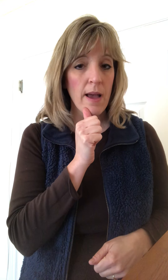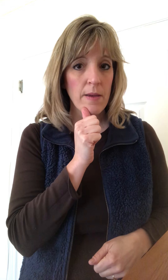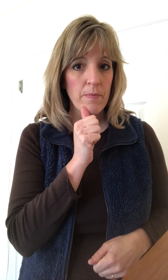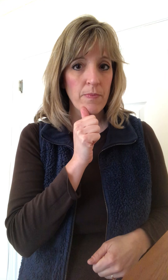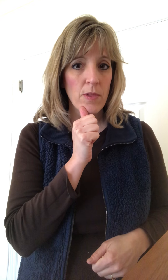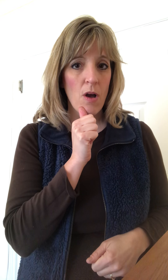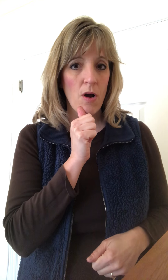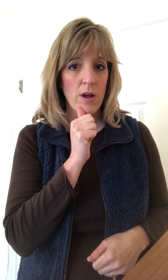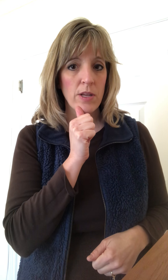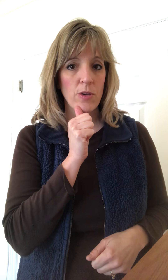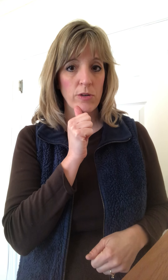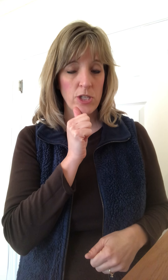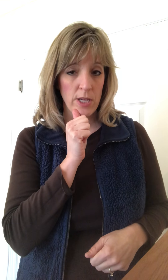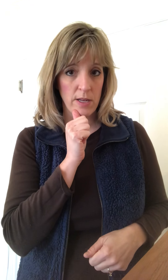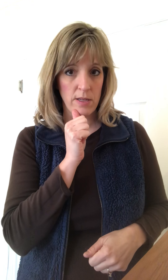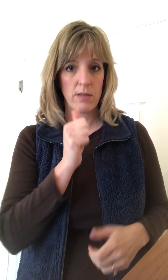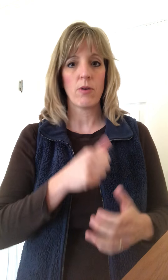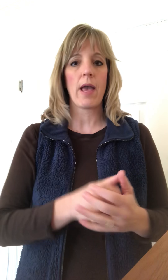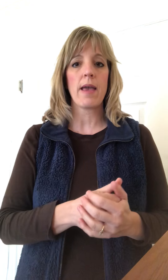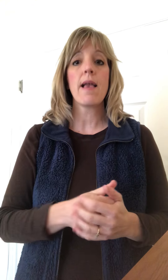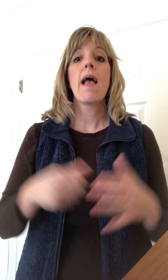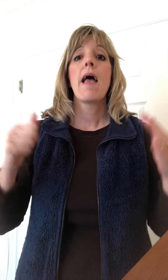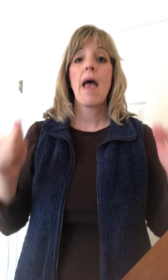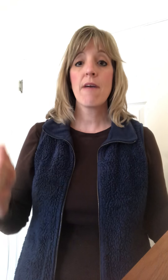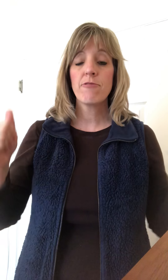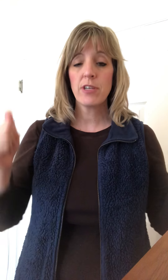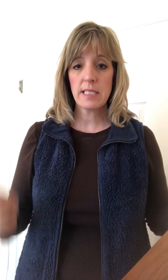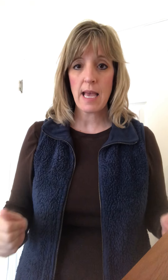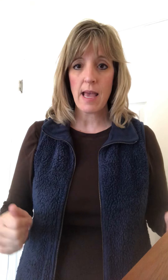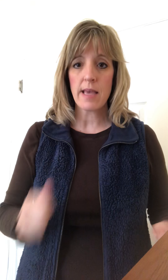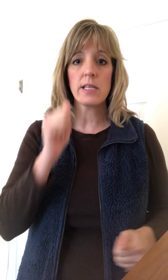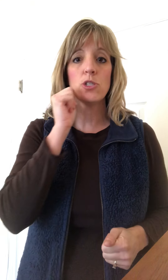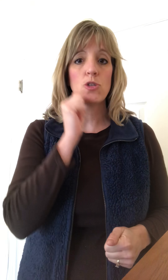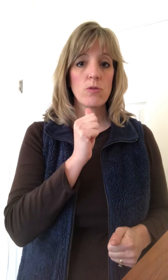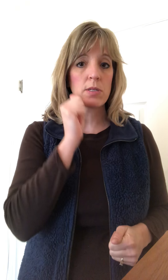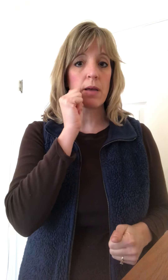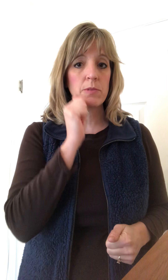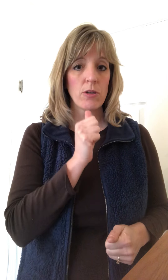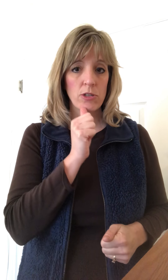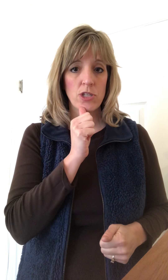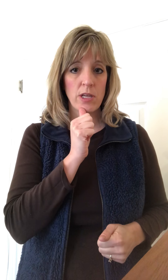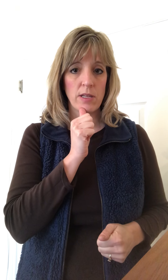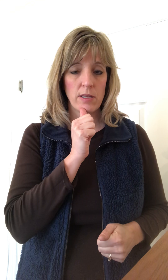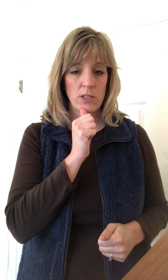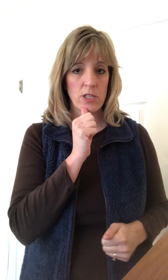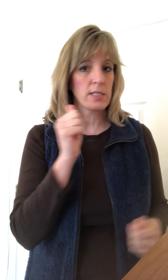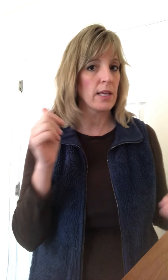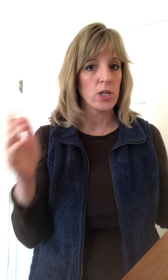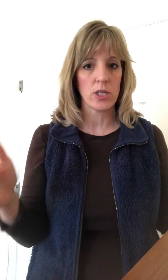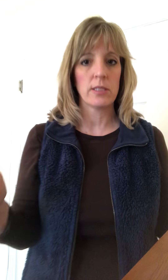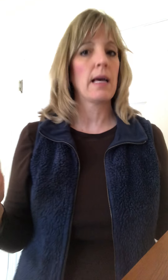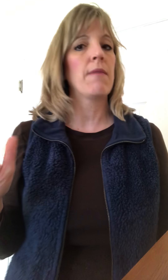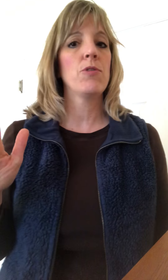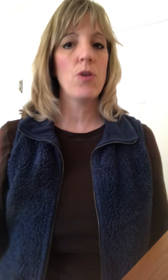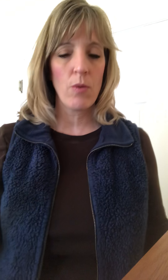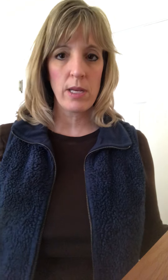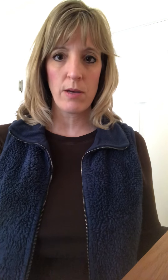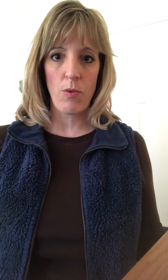time on your chin, okay? Every day is 2 times on your chin, just like girl. I have no idea